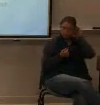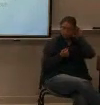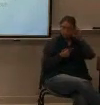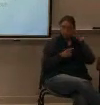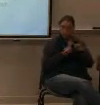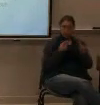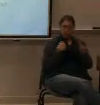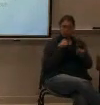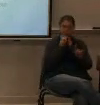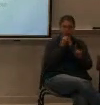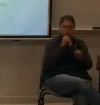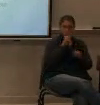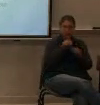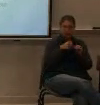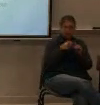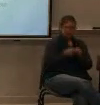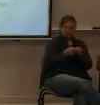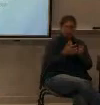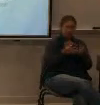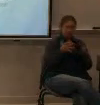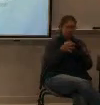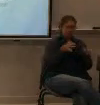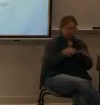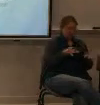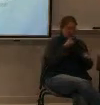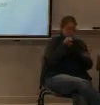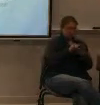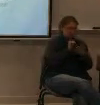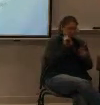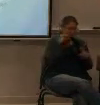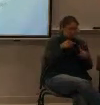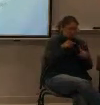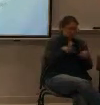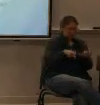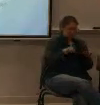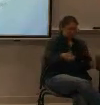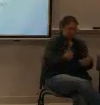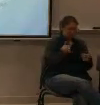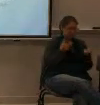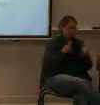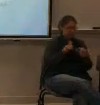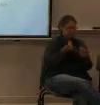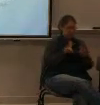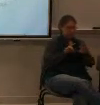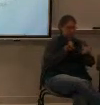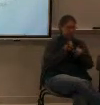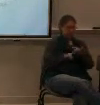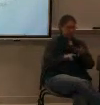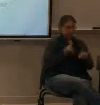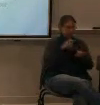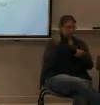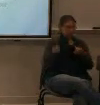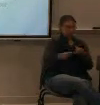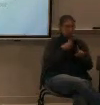But I've not talked about those in much detail because that's not the point of this class. So I've tried to do is pick out the cycles that are